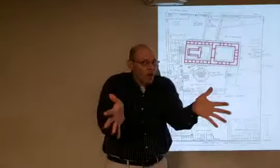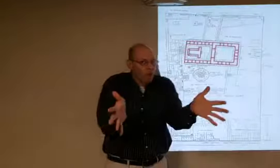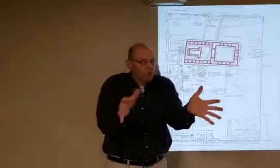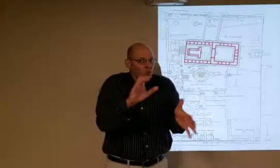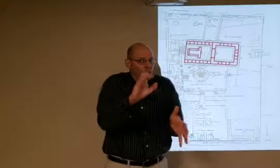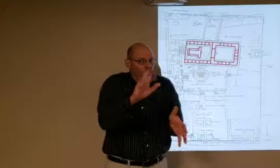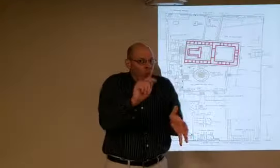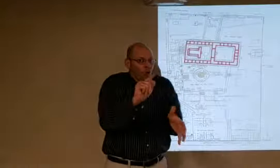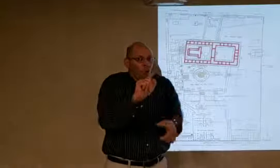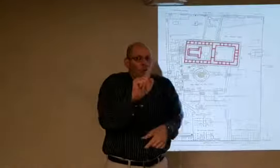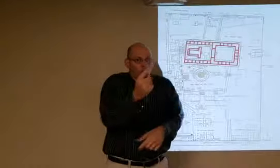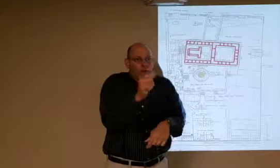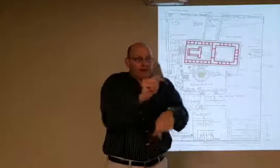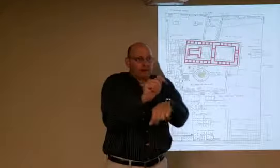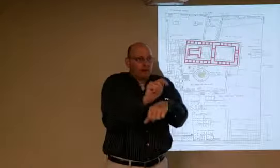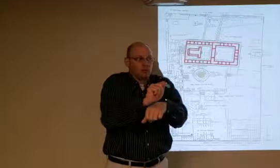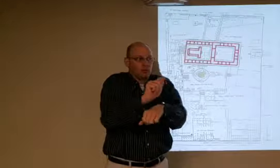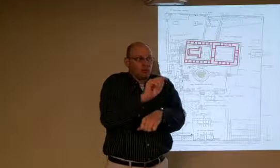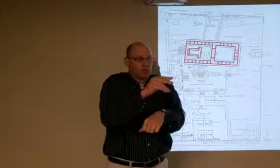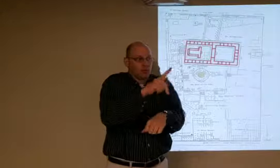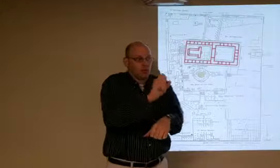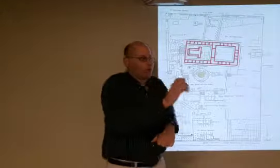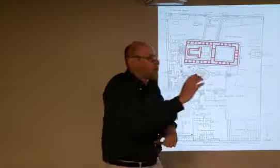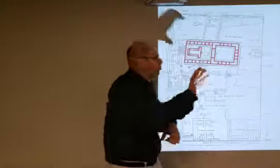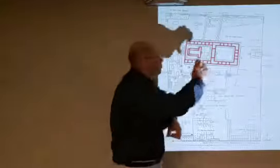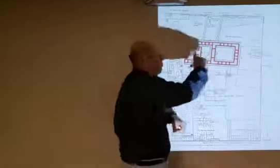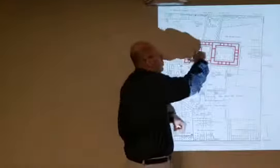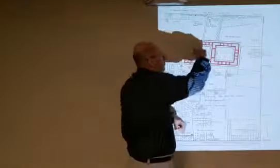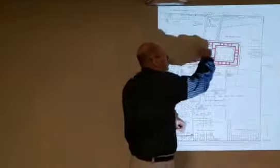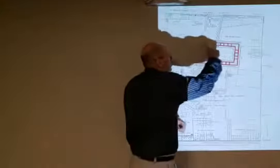It says without. Only the temple.